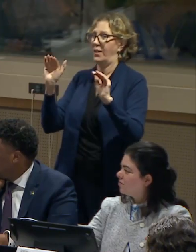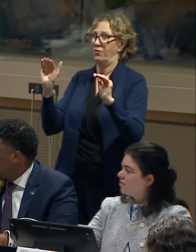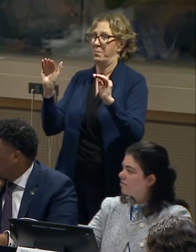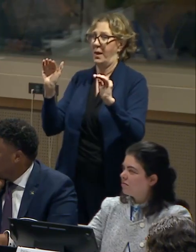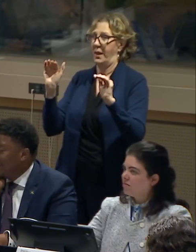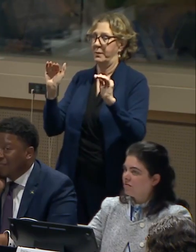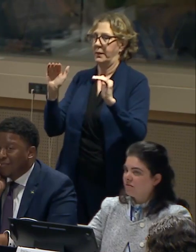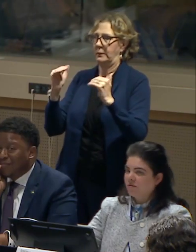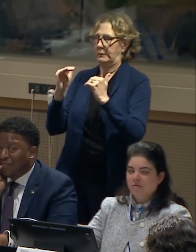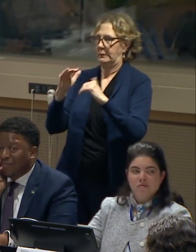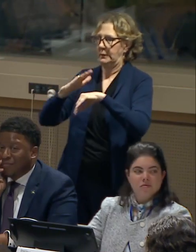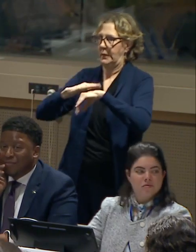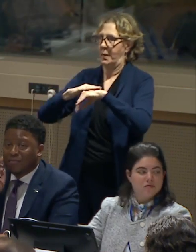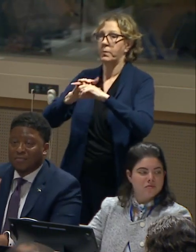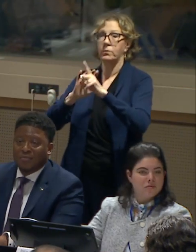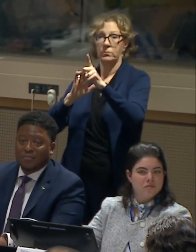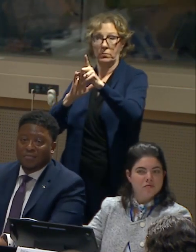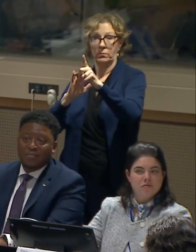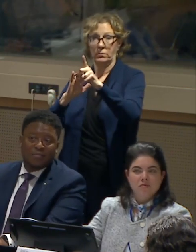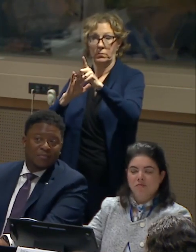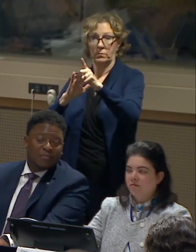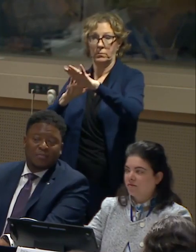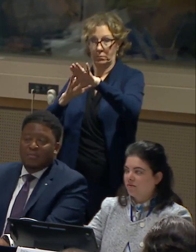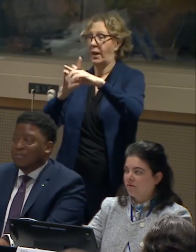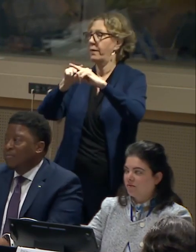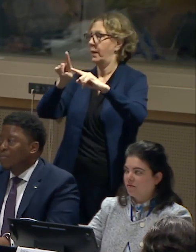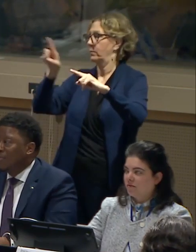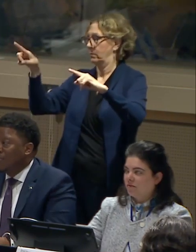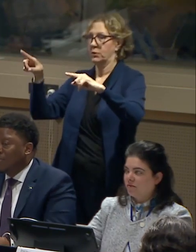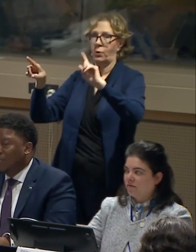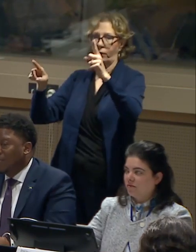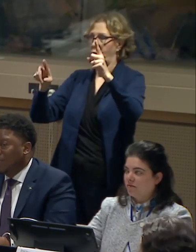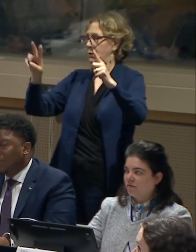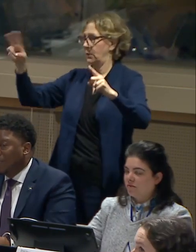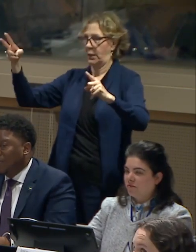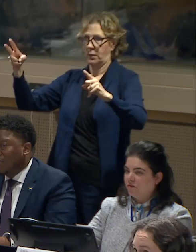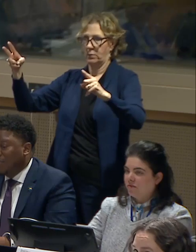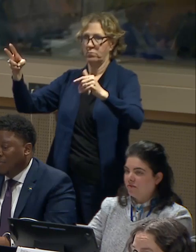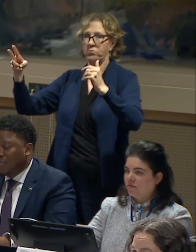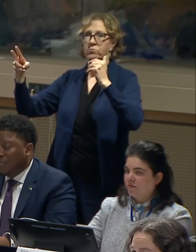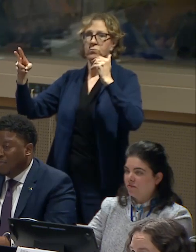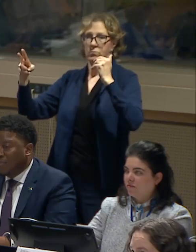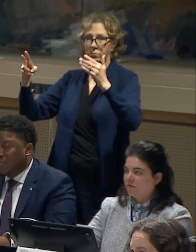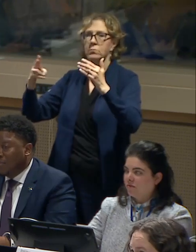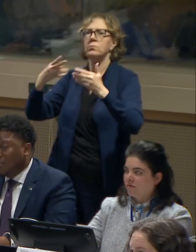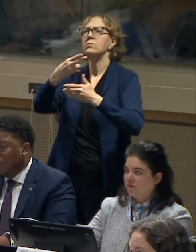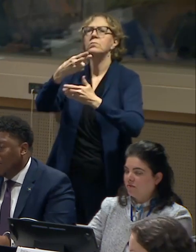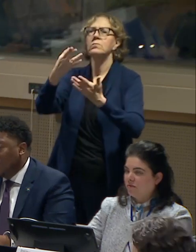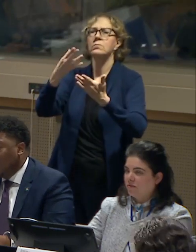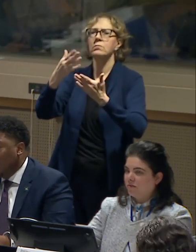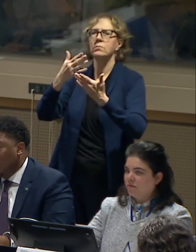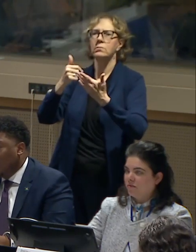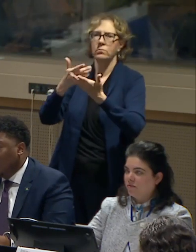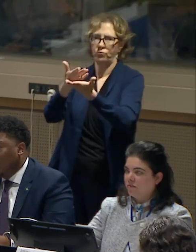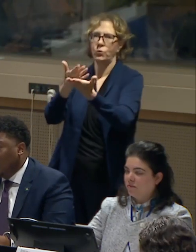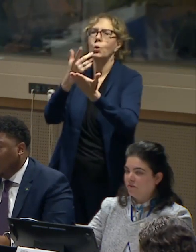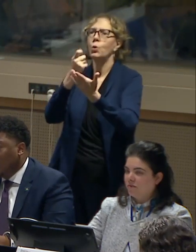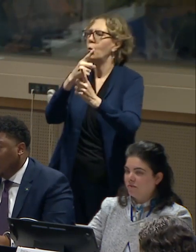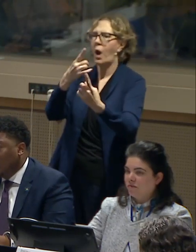at any moment, but I'll start with the gentleman on the left and then like the person on the right. So please go ahead and just indicate who would like to address your question to.